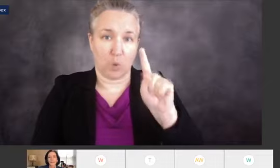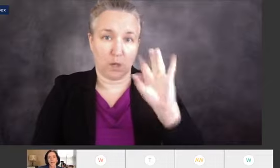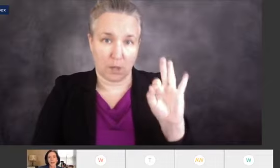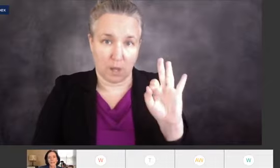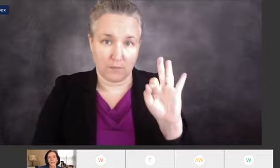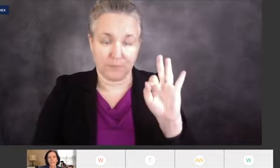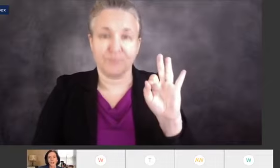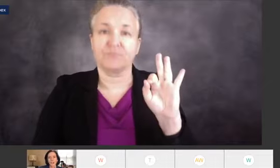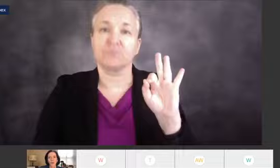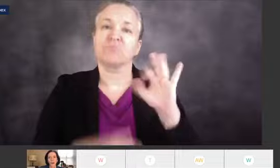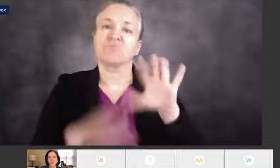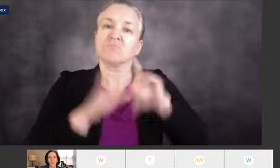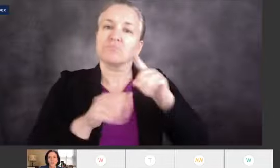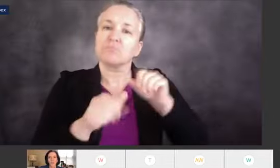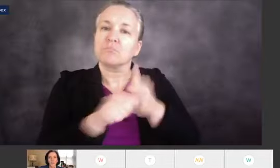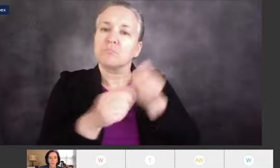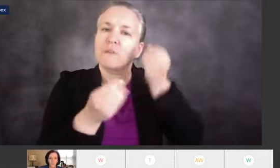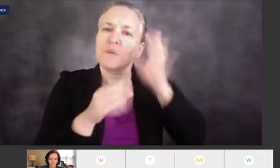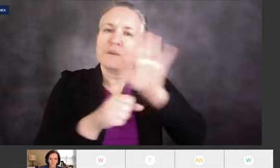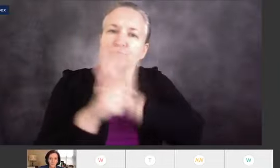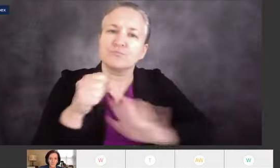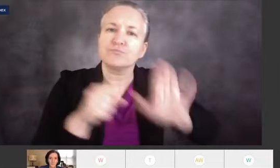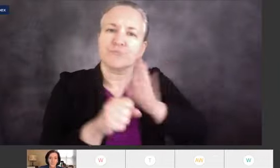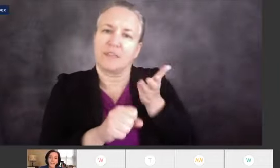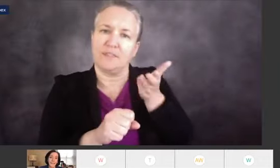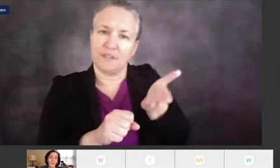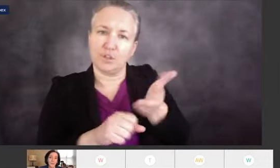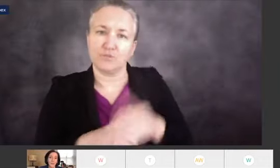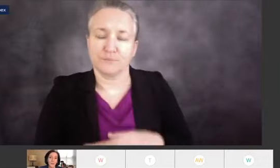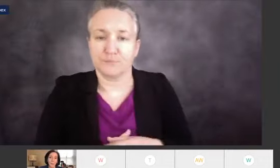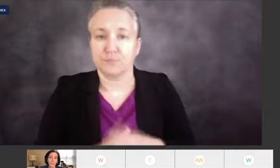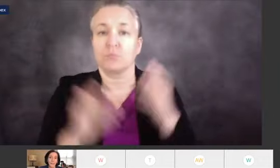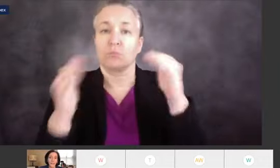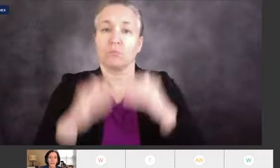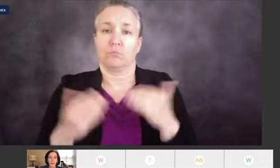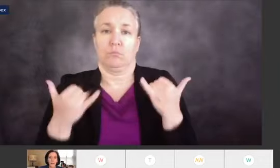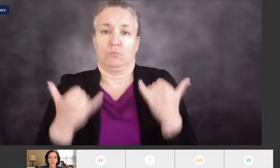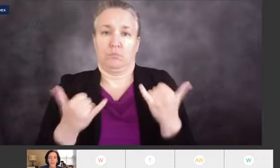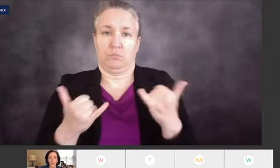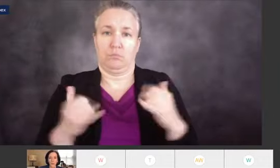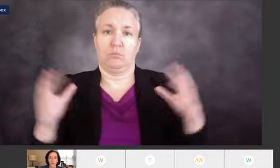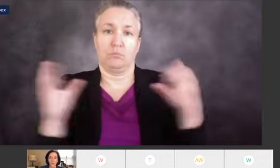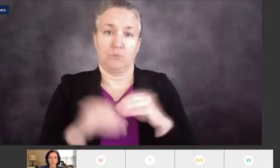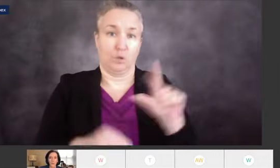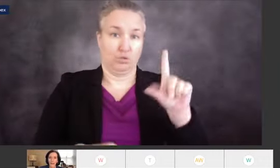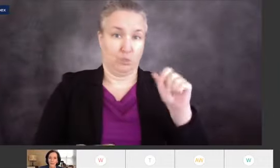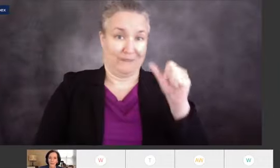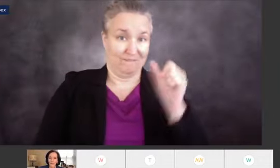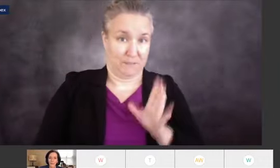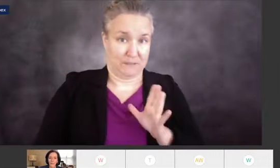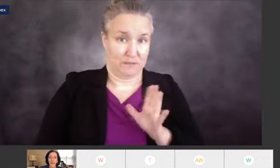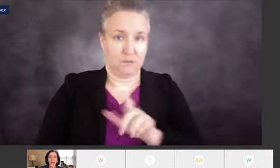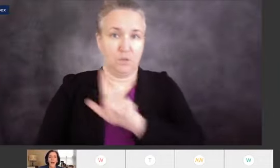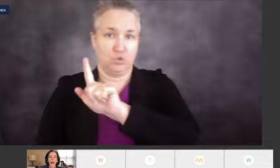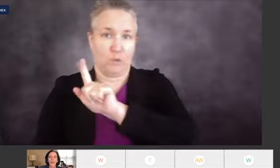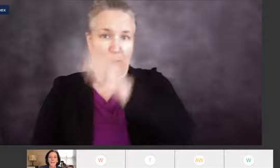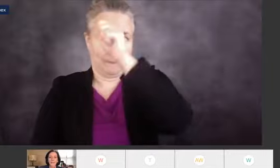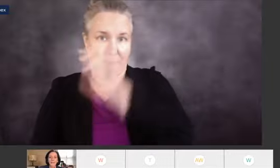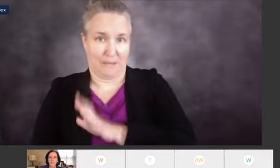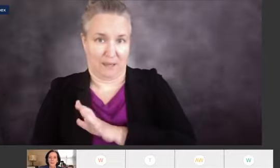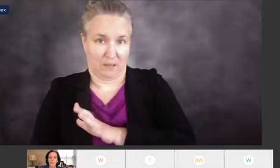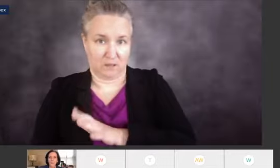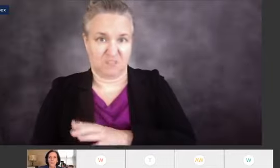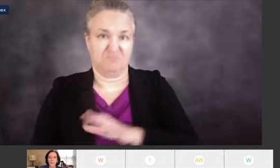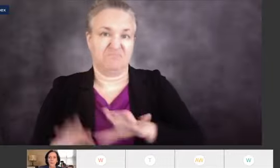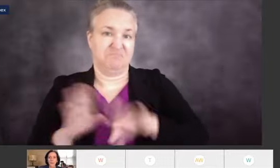moncopa.org/COVID-19 for updated geographic information. Today we have 20 females and 21 males. I am